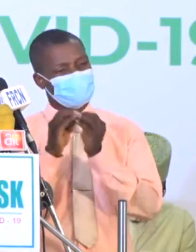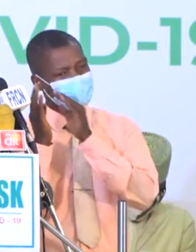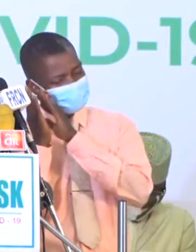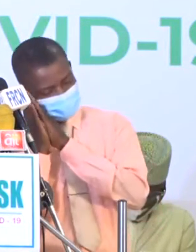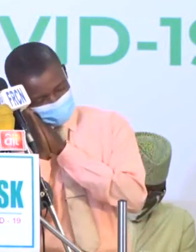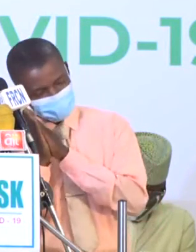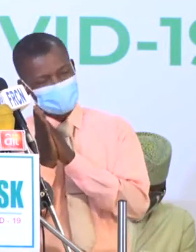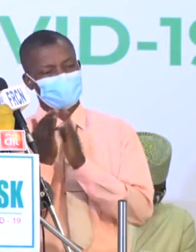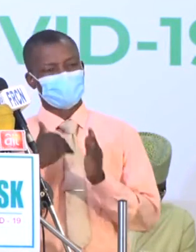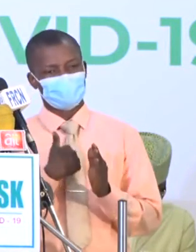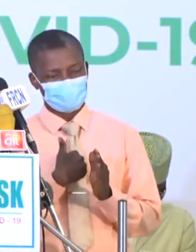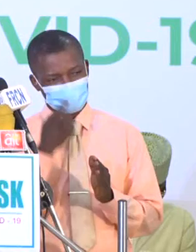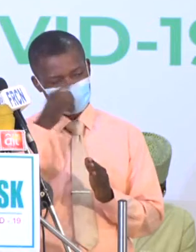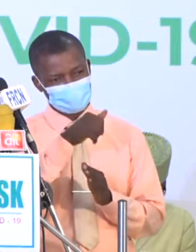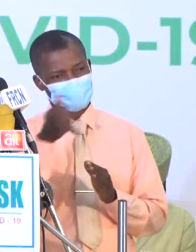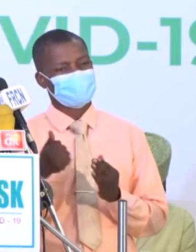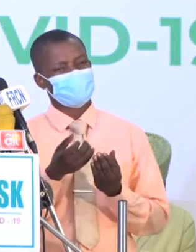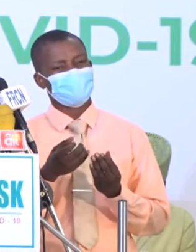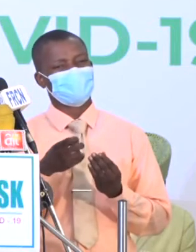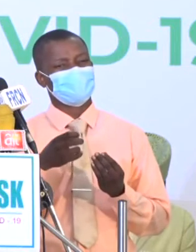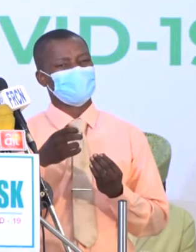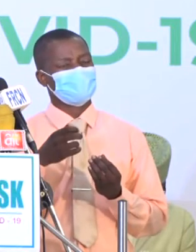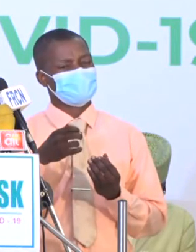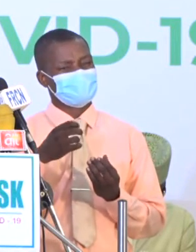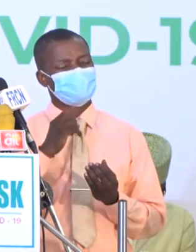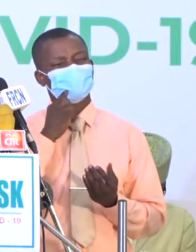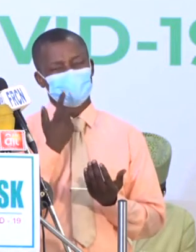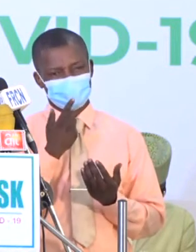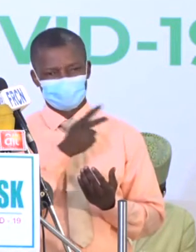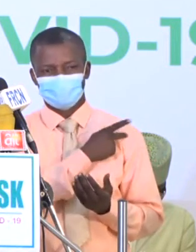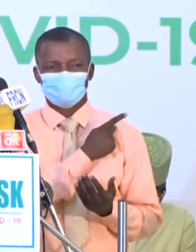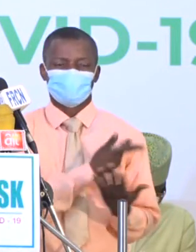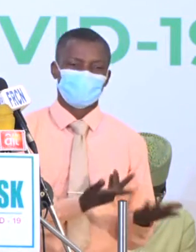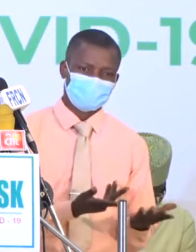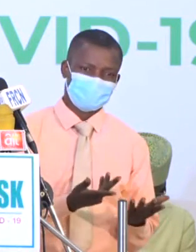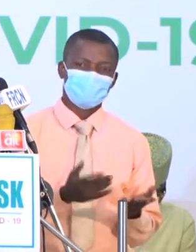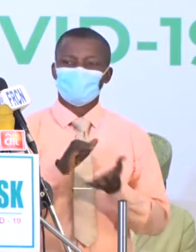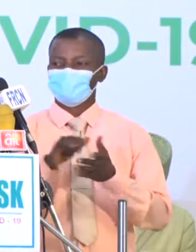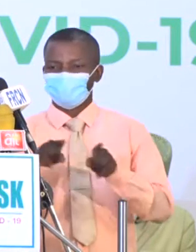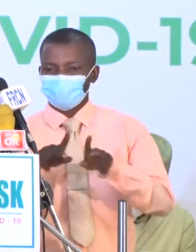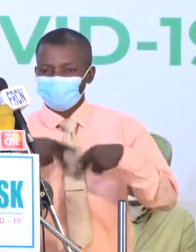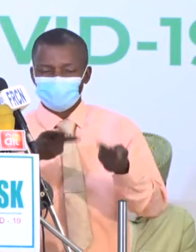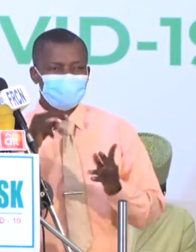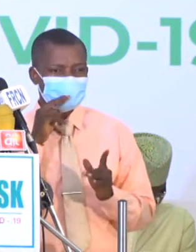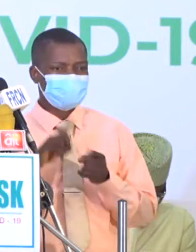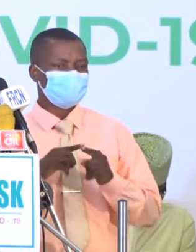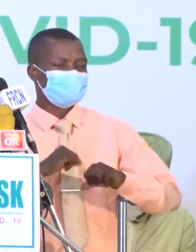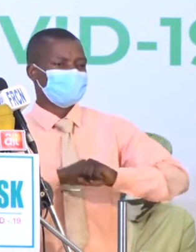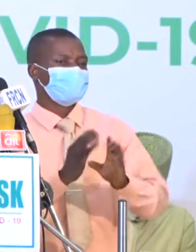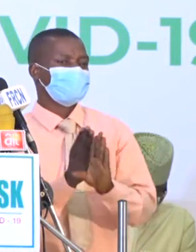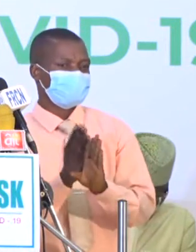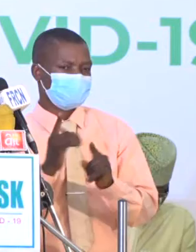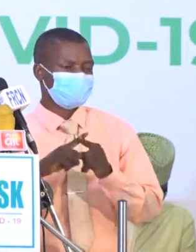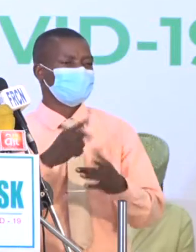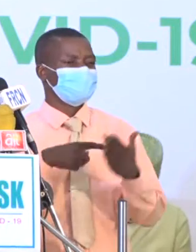critical patients. This handbook will also provide Nigerians with guidelines to correct divergent